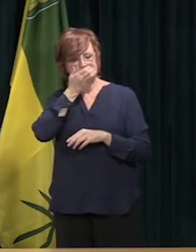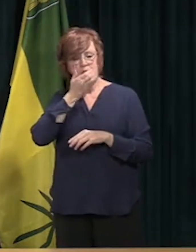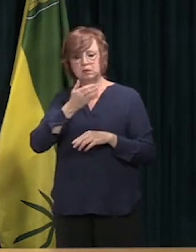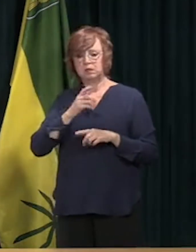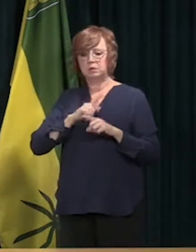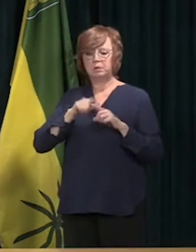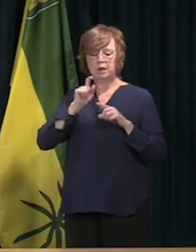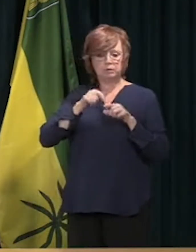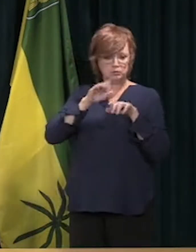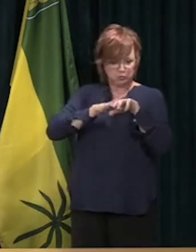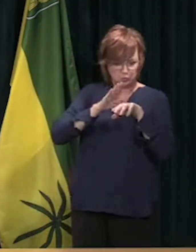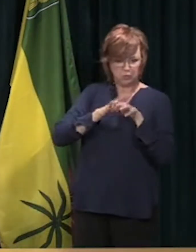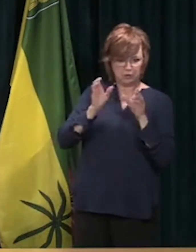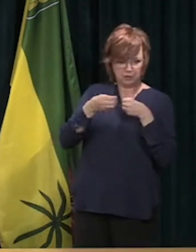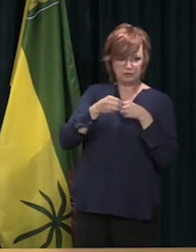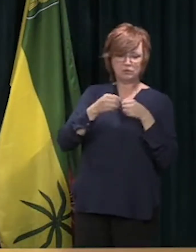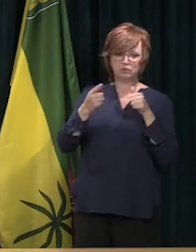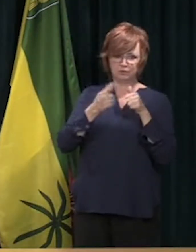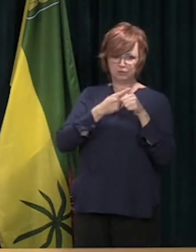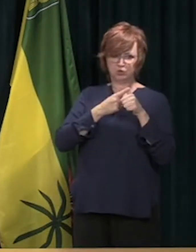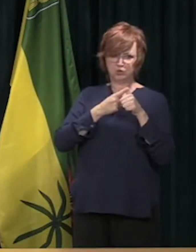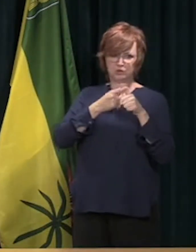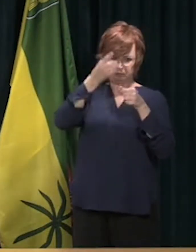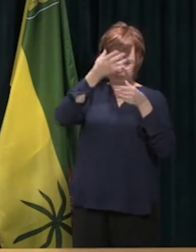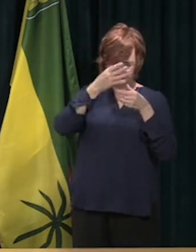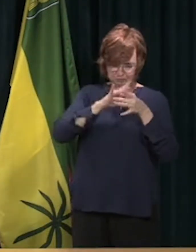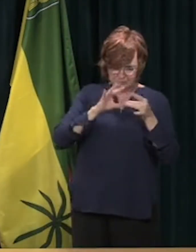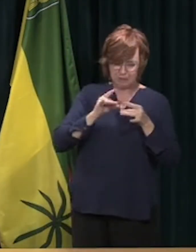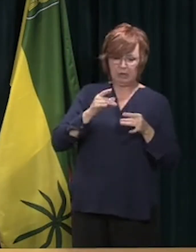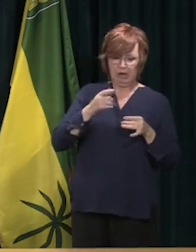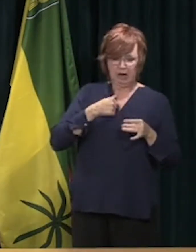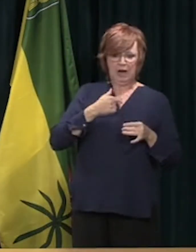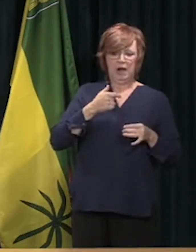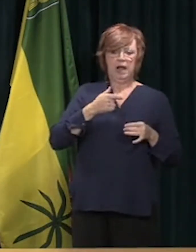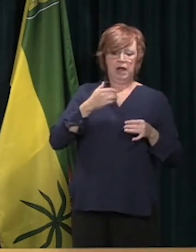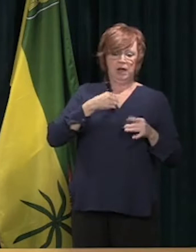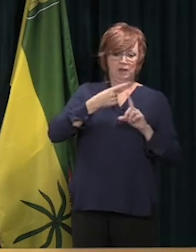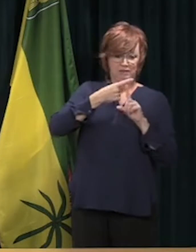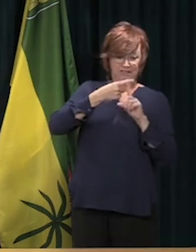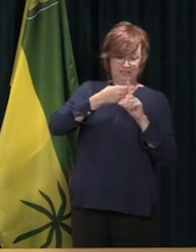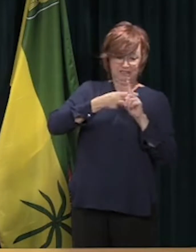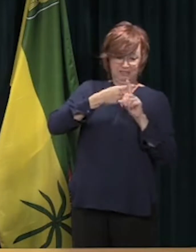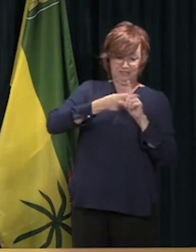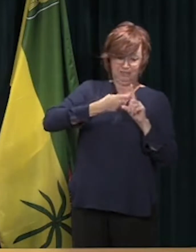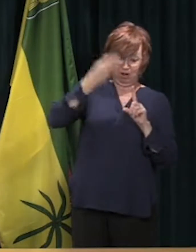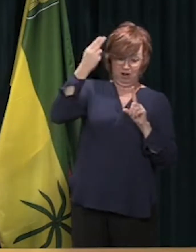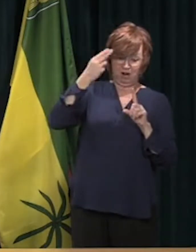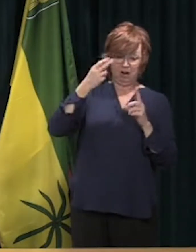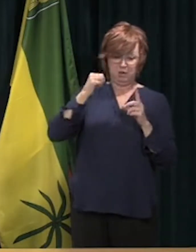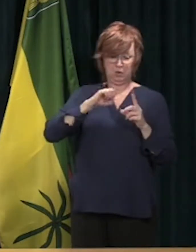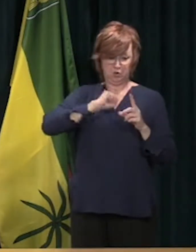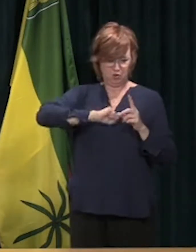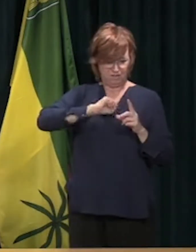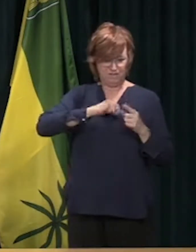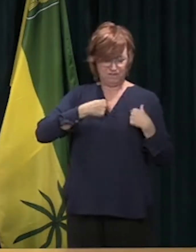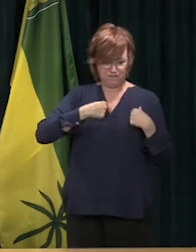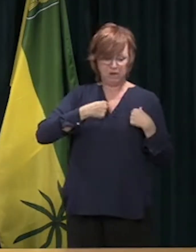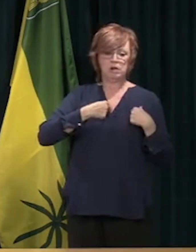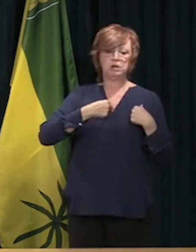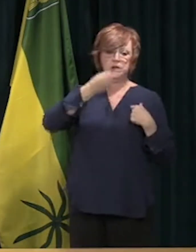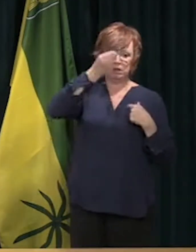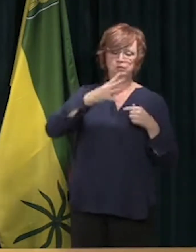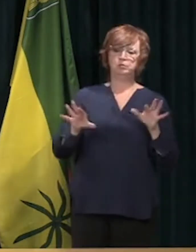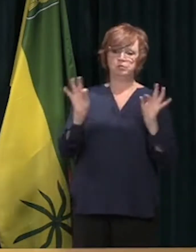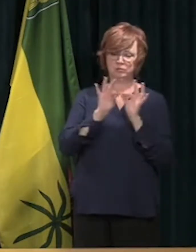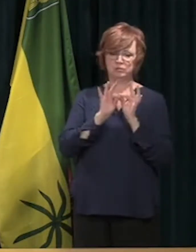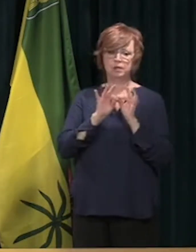a cough or a fever, you then expose the healthcare provider and maybe other people. So I think that's just something we need to really pay special emphasis to, that, please